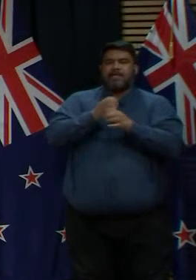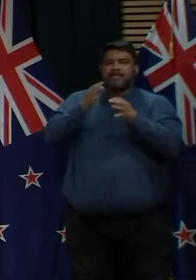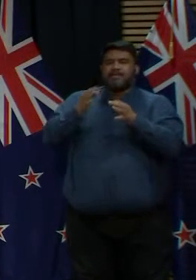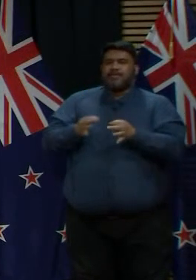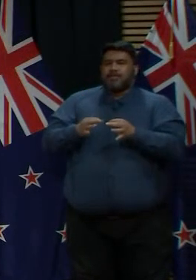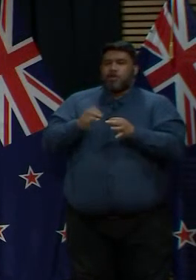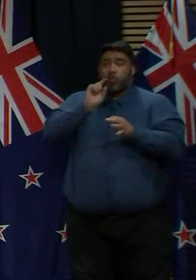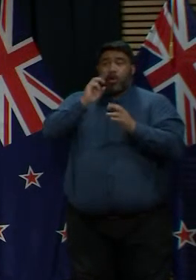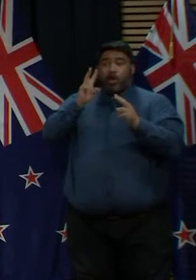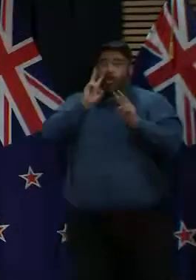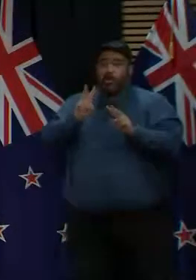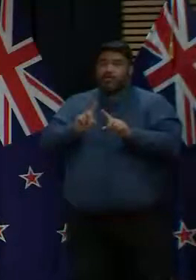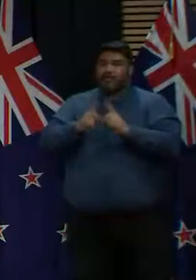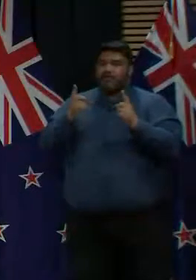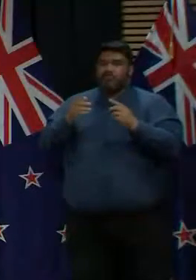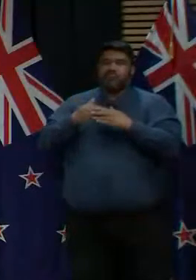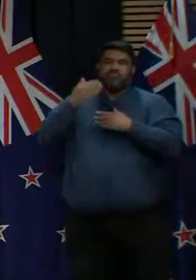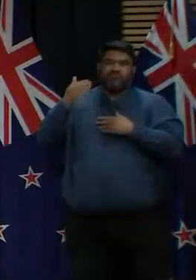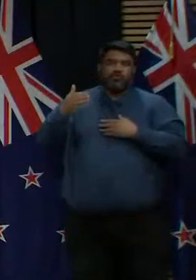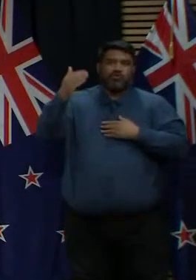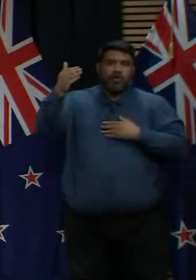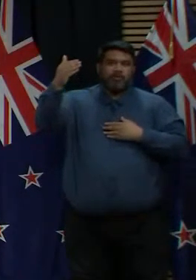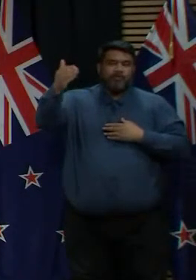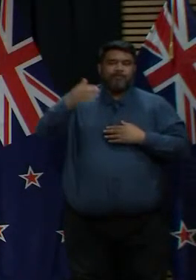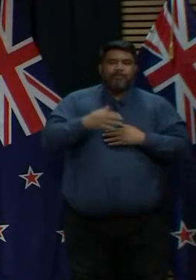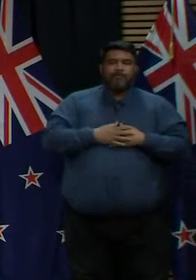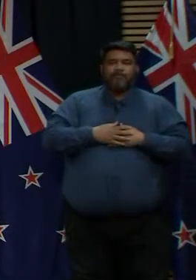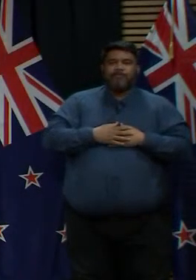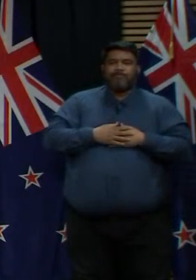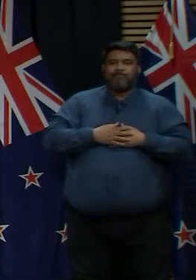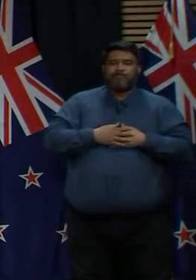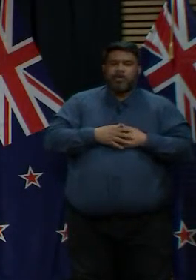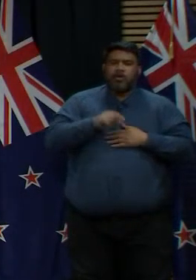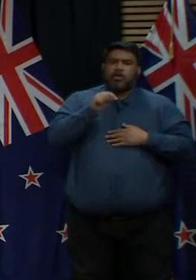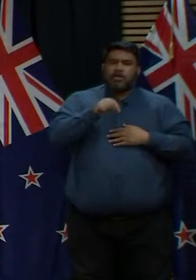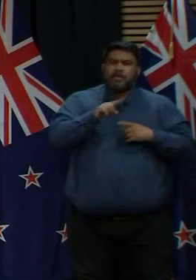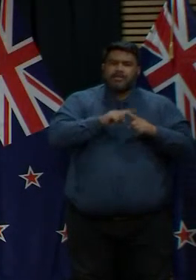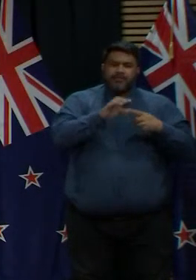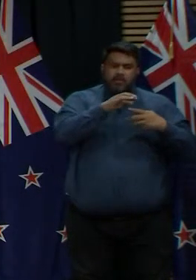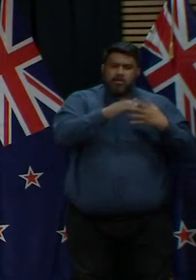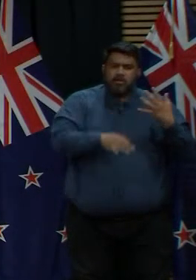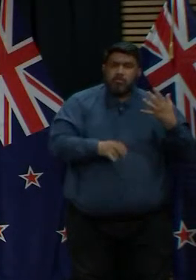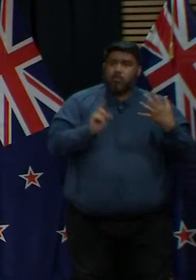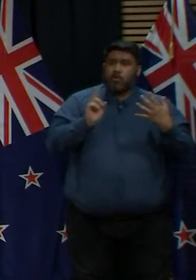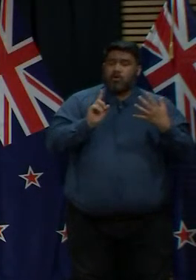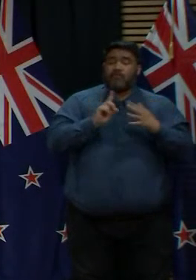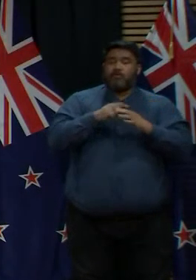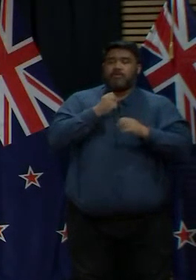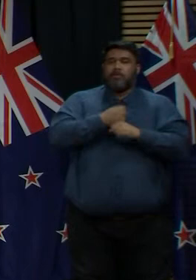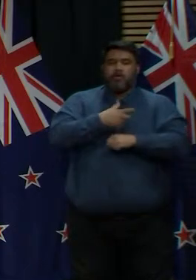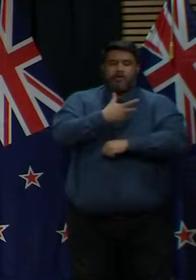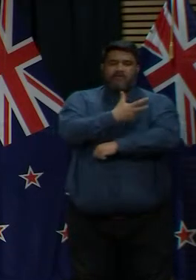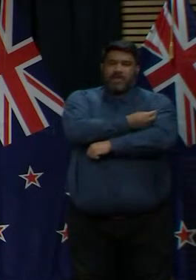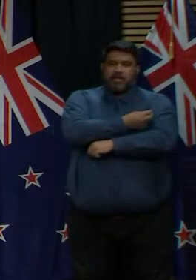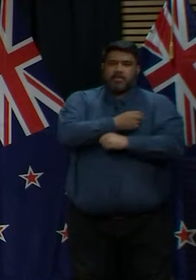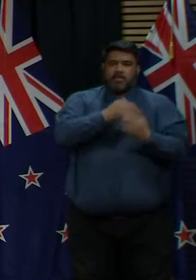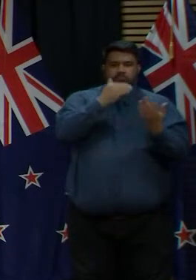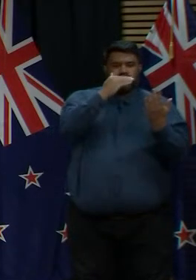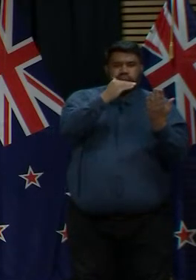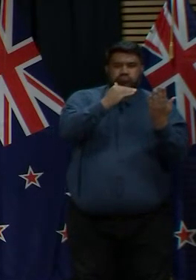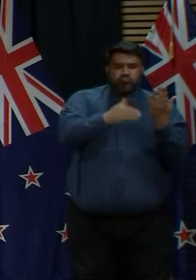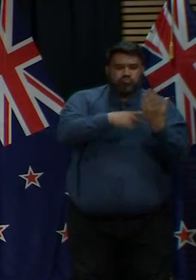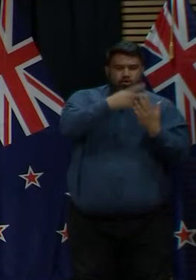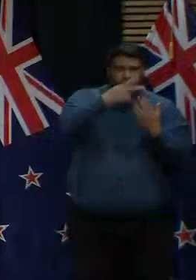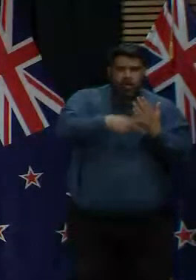now. The first, as we undertake our future work on a vaccine framework, includes vaccinate. That means